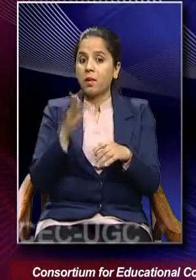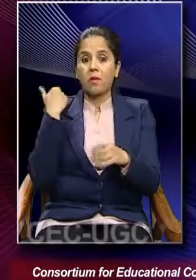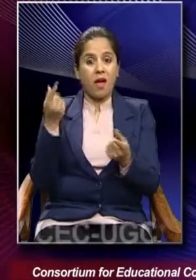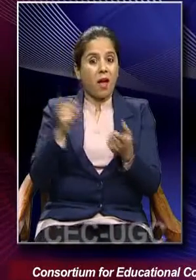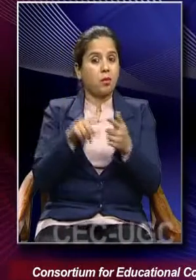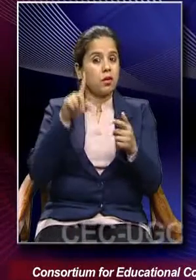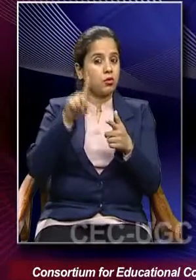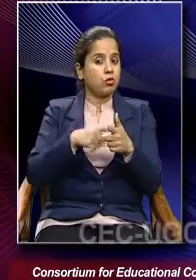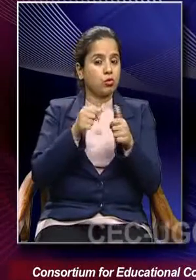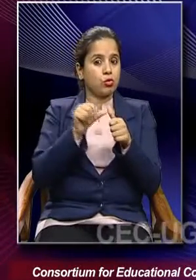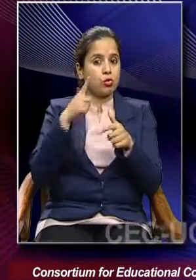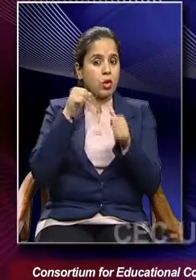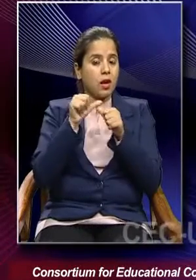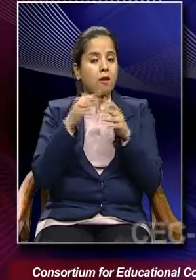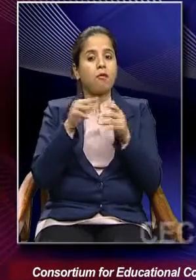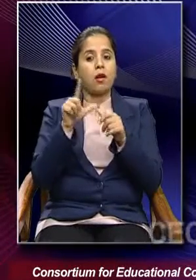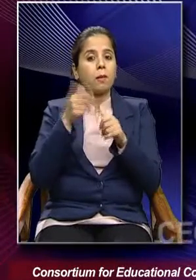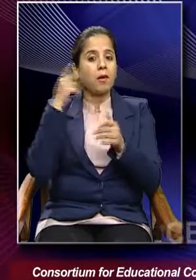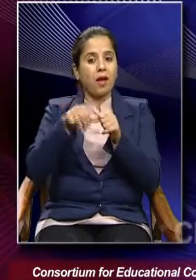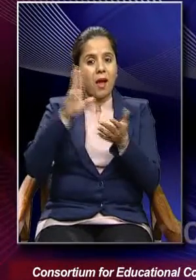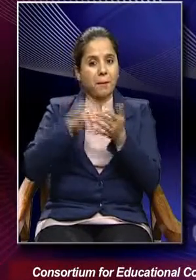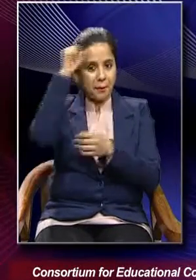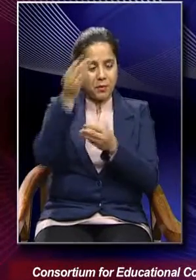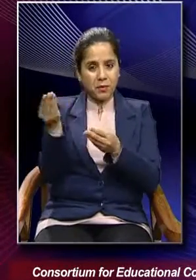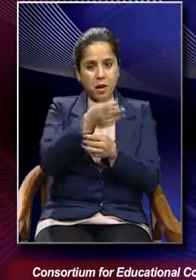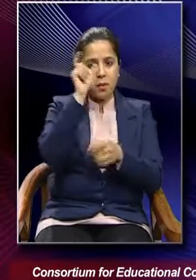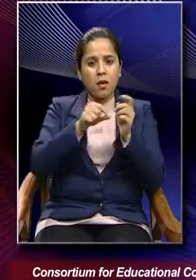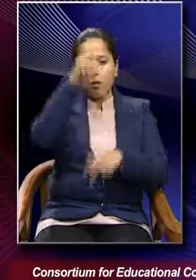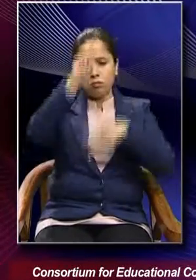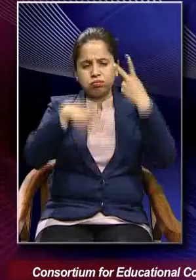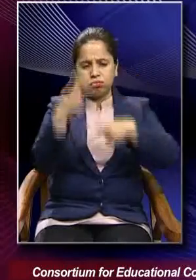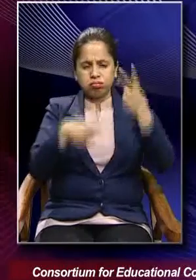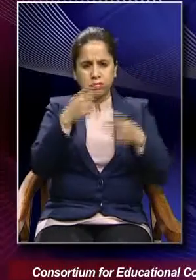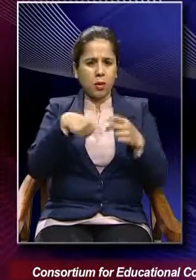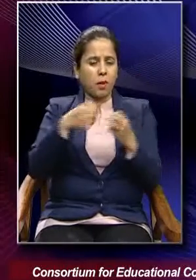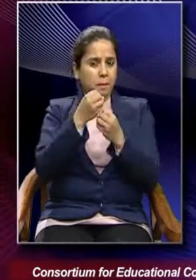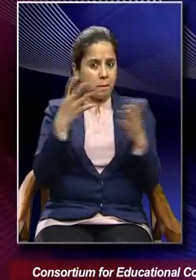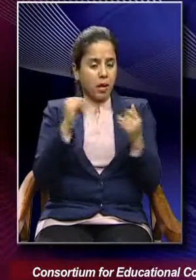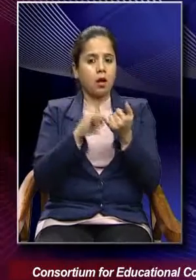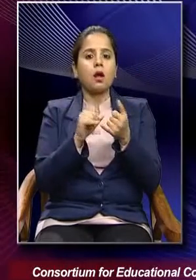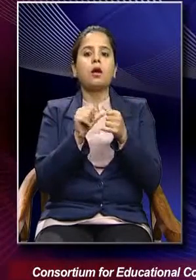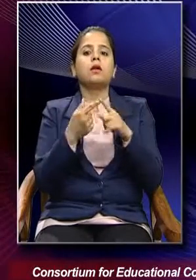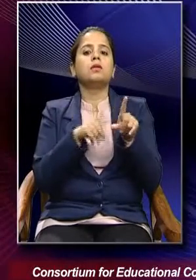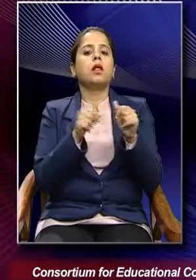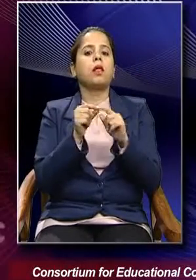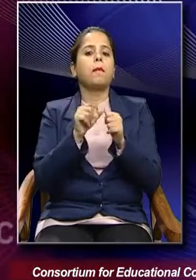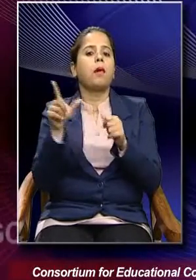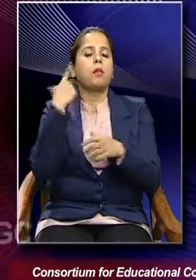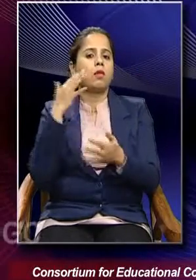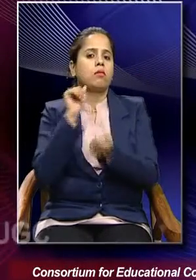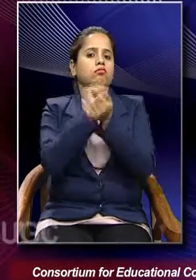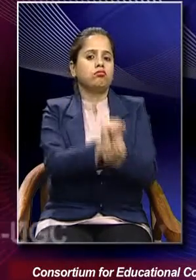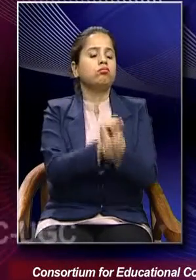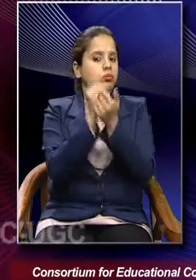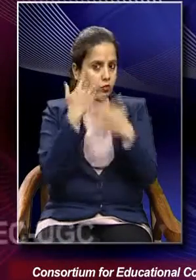Bagh massacre happened. Dr. Saifuddin Kichlu and Dr. Satyapal were arrested by